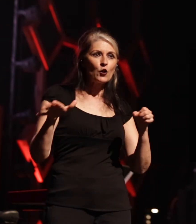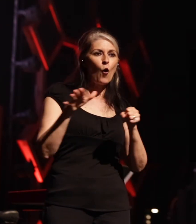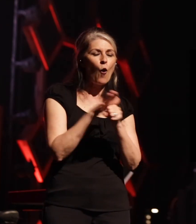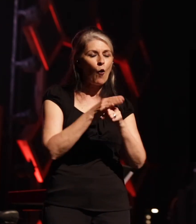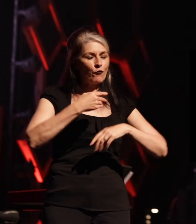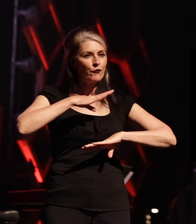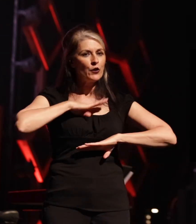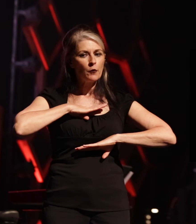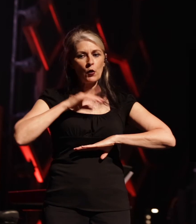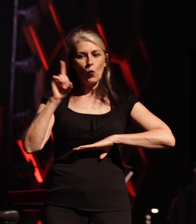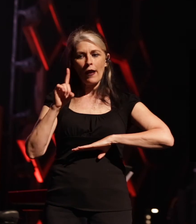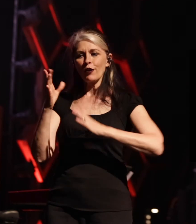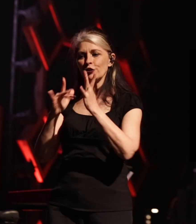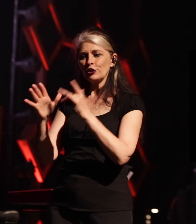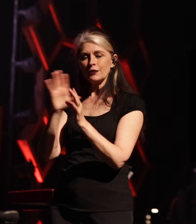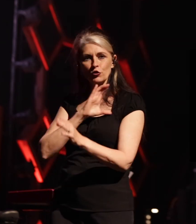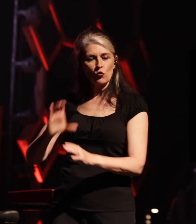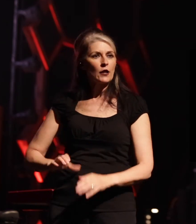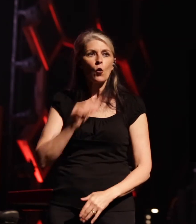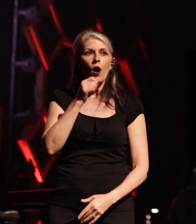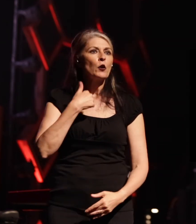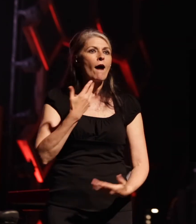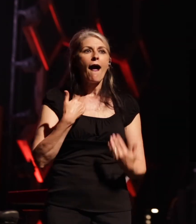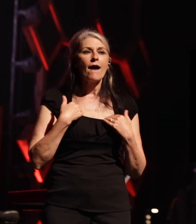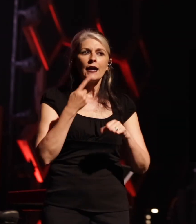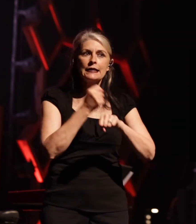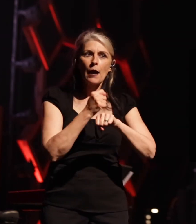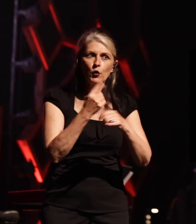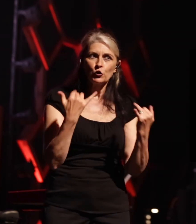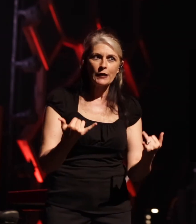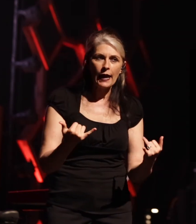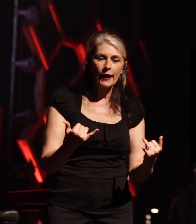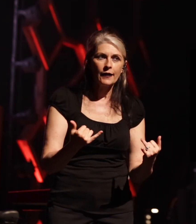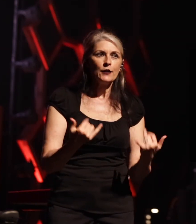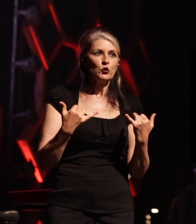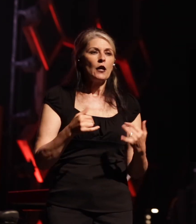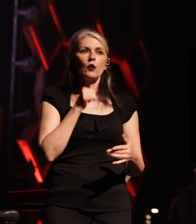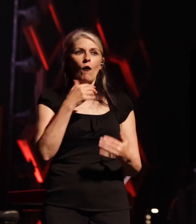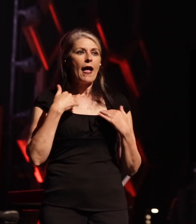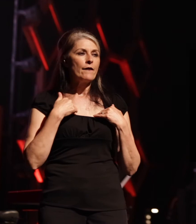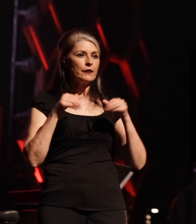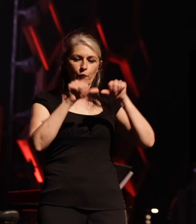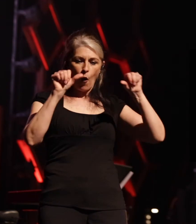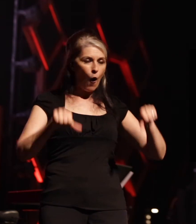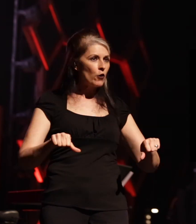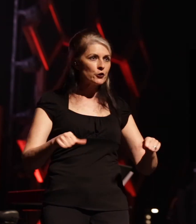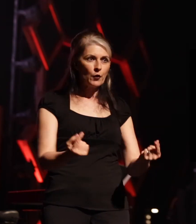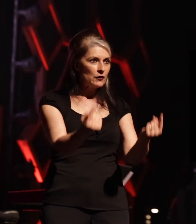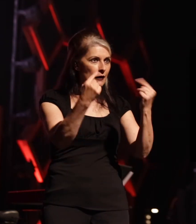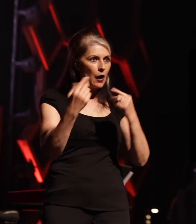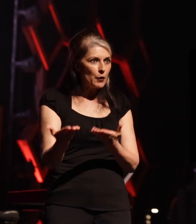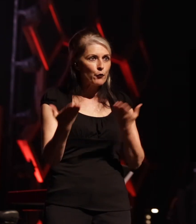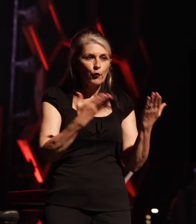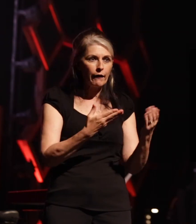don't have a temple today. We do not have a temple. We do not have an altar where we come and bring a lamb and sacrifice